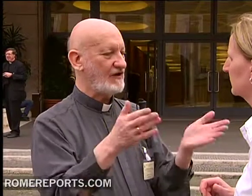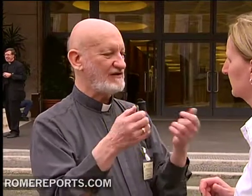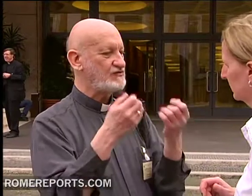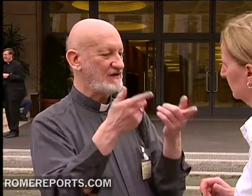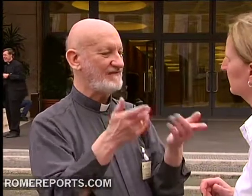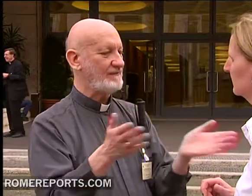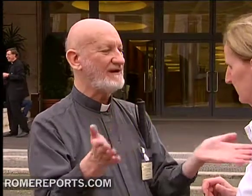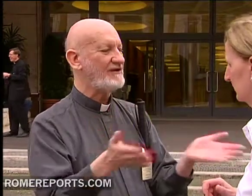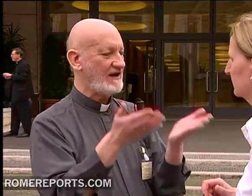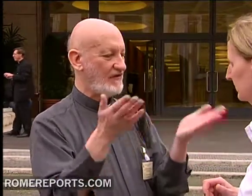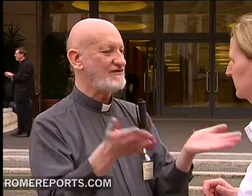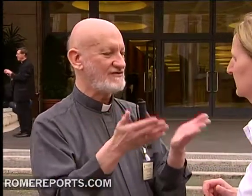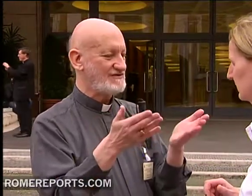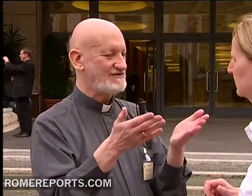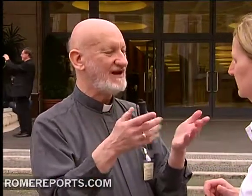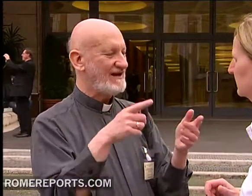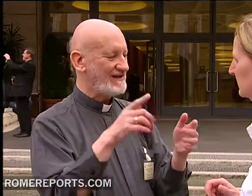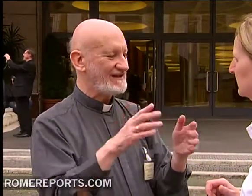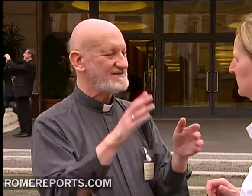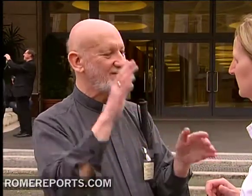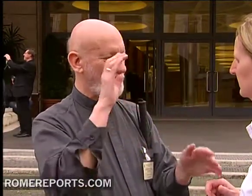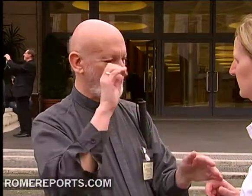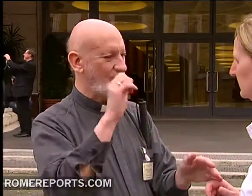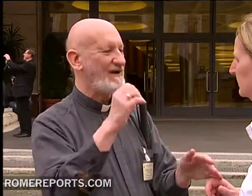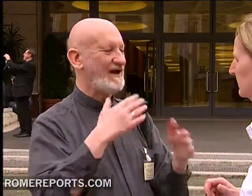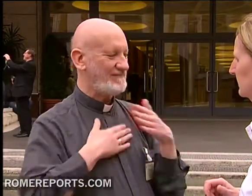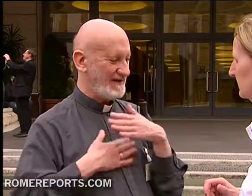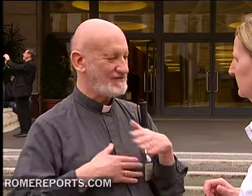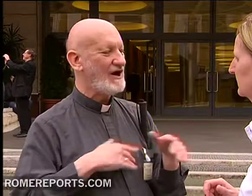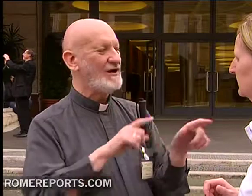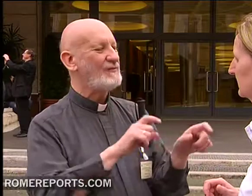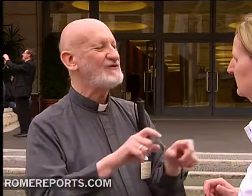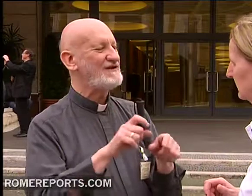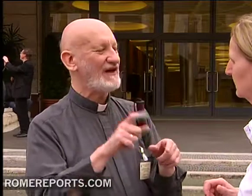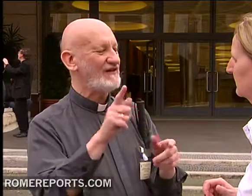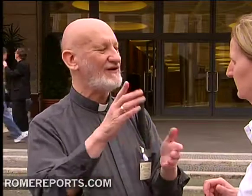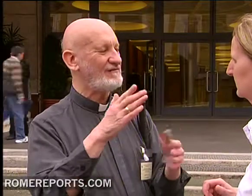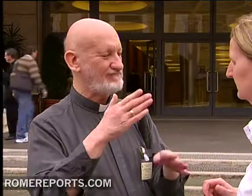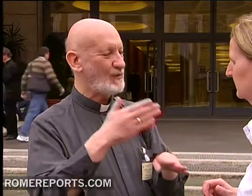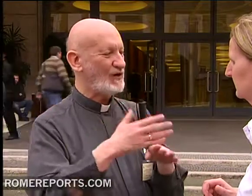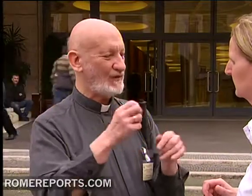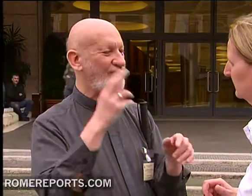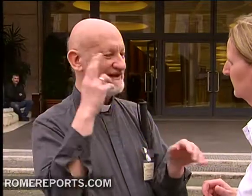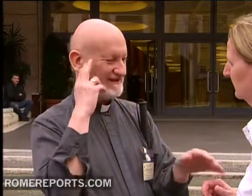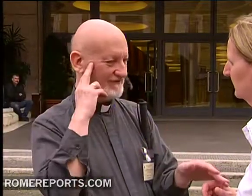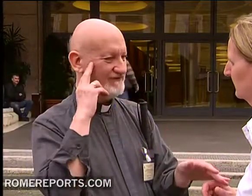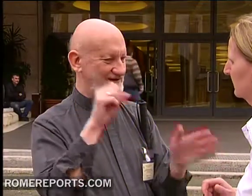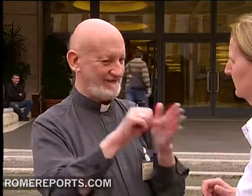because of the difficulties in their life, is to encourage them and to give them hope and patience so that they can continue